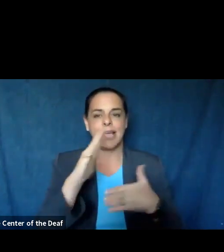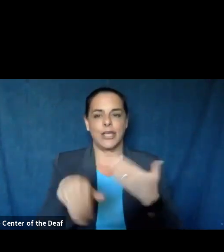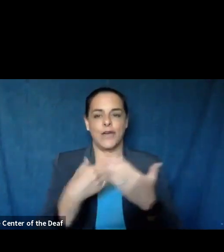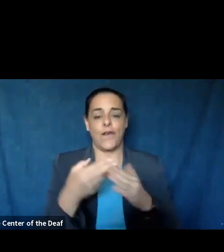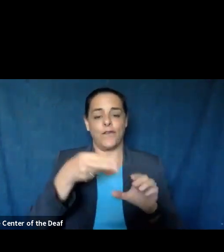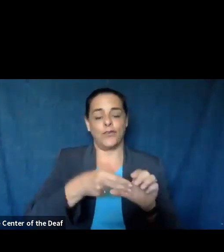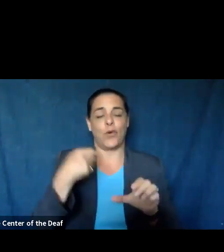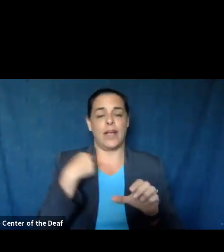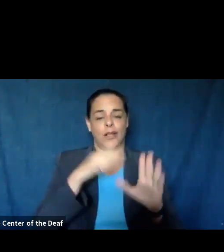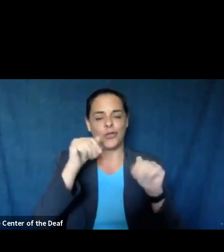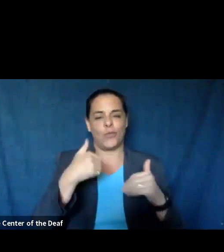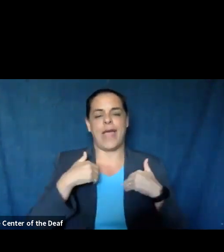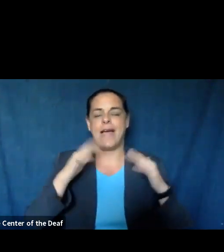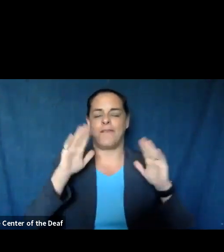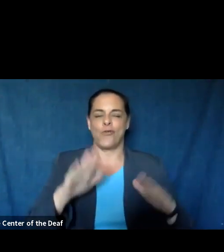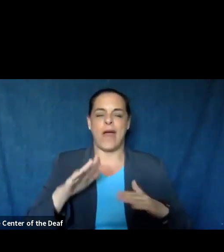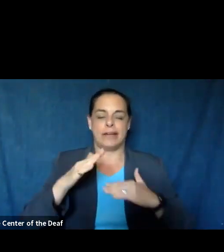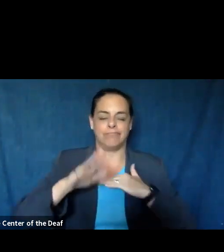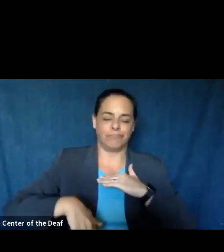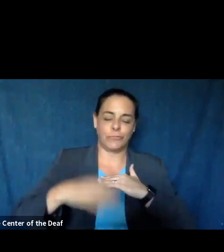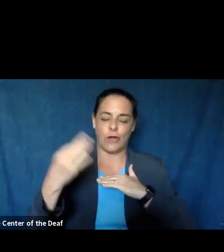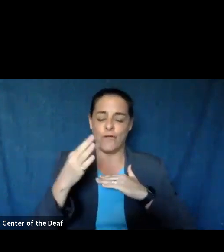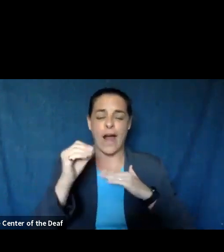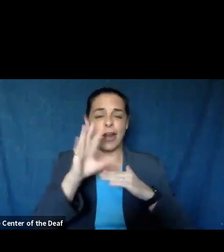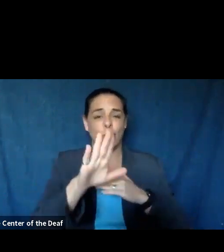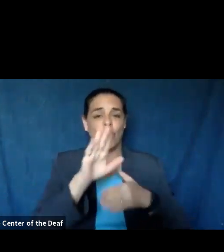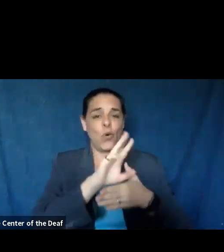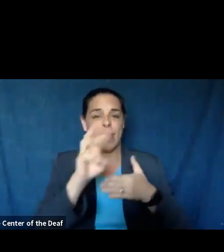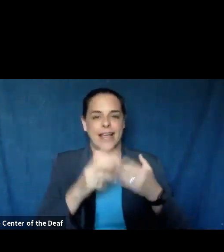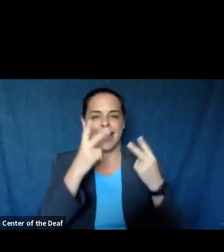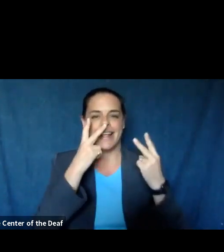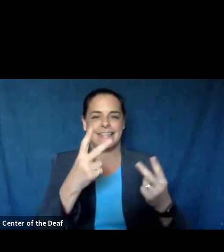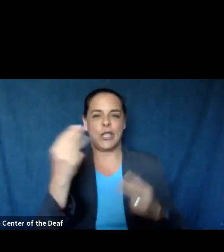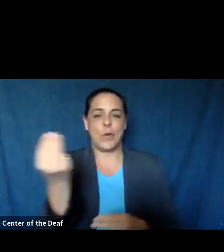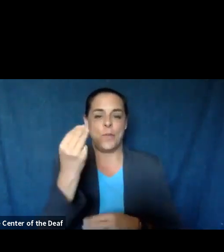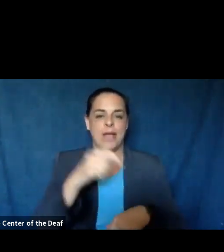joining us. We hope you have a great rest of your Friday and a great weekend, and we will see you on Monday at 12:30.